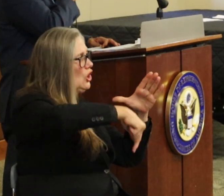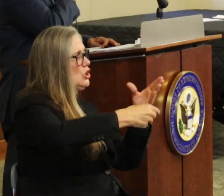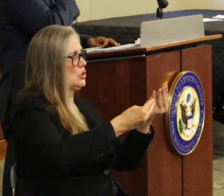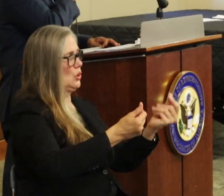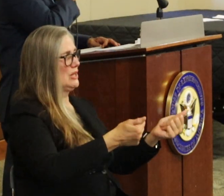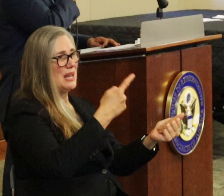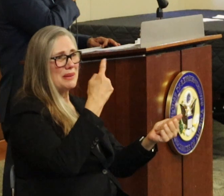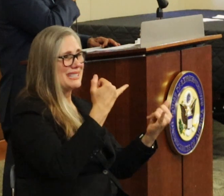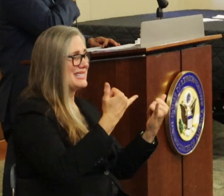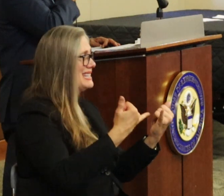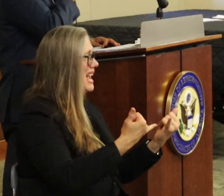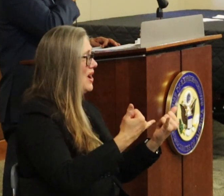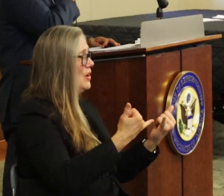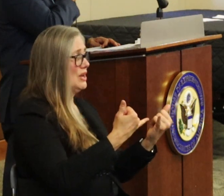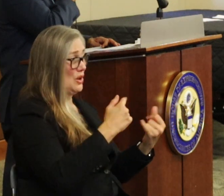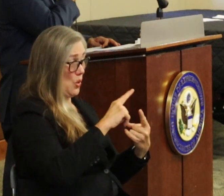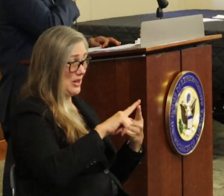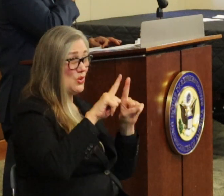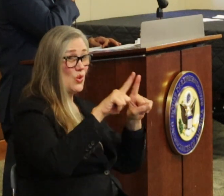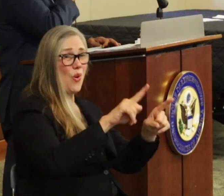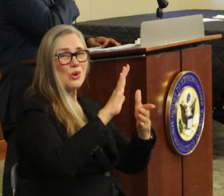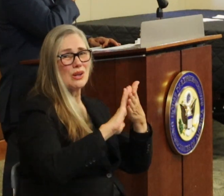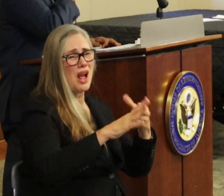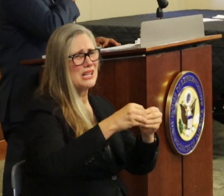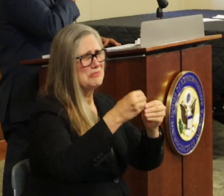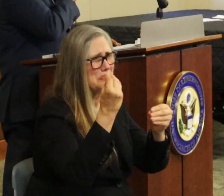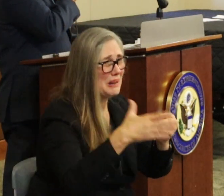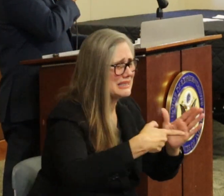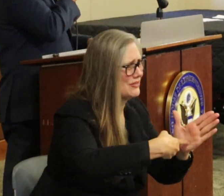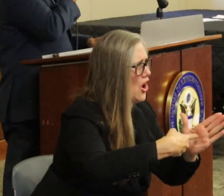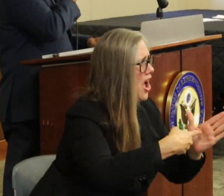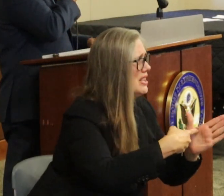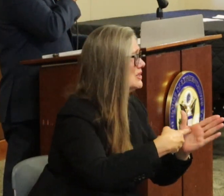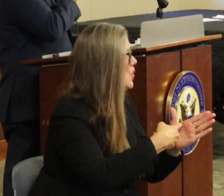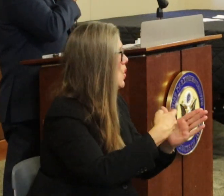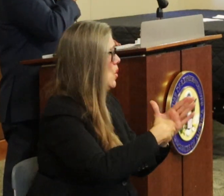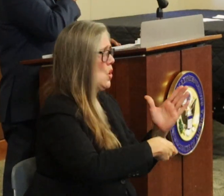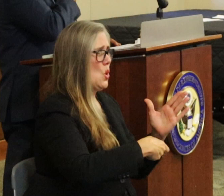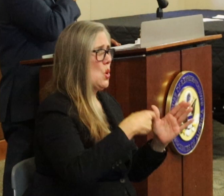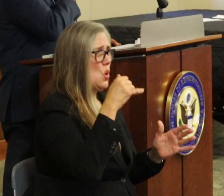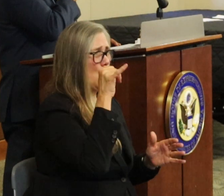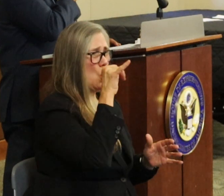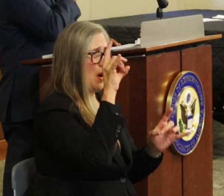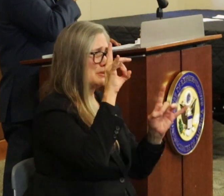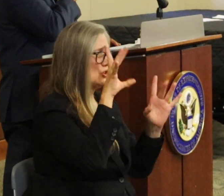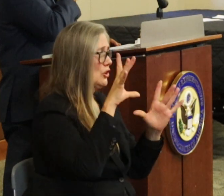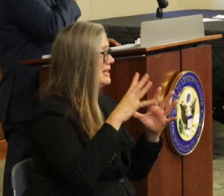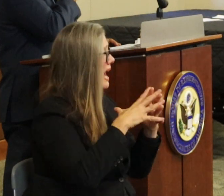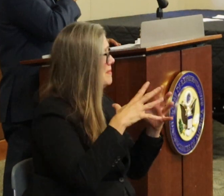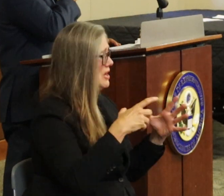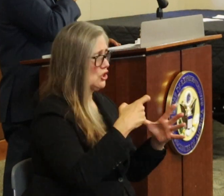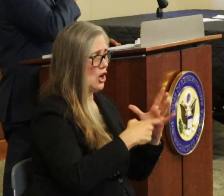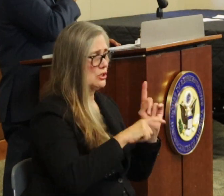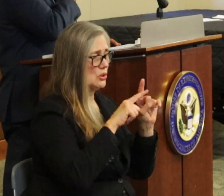exponentially increasing costs that come with going to college. And it's absolutely absurd of how much it